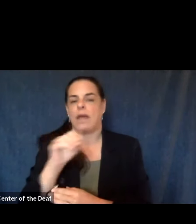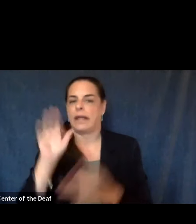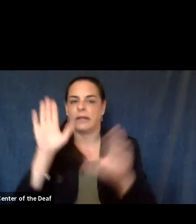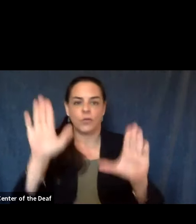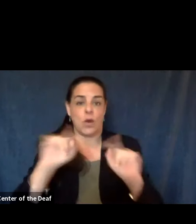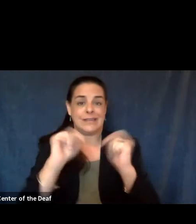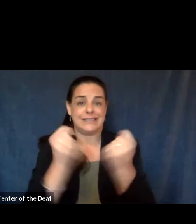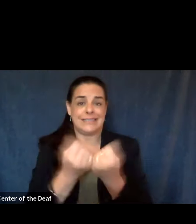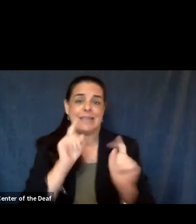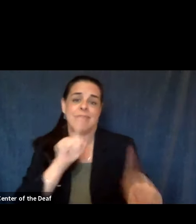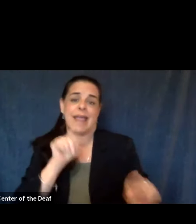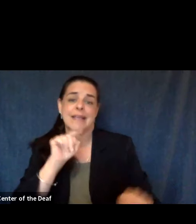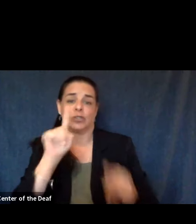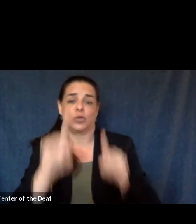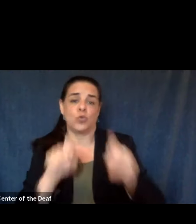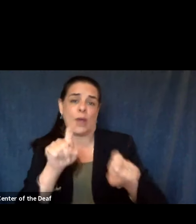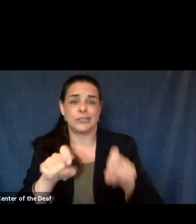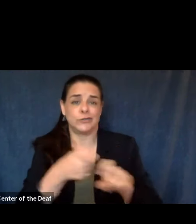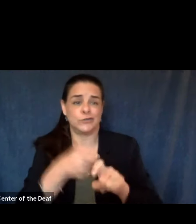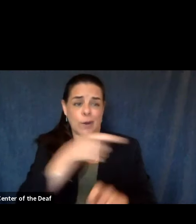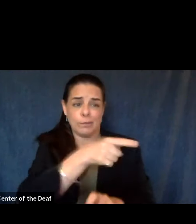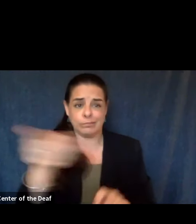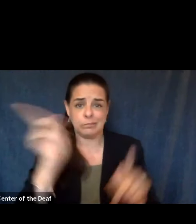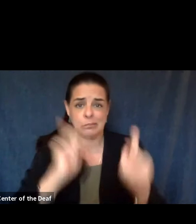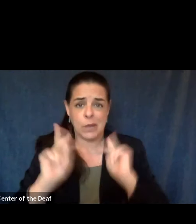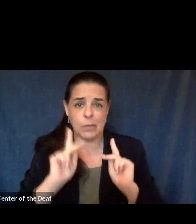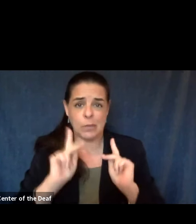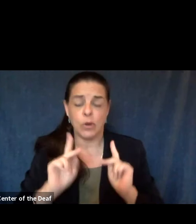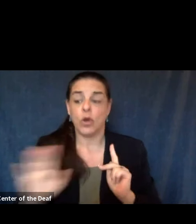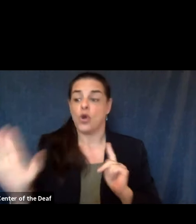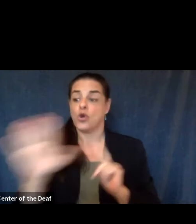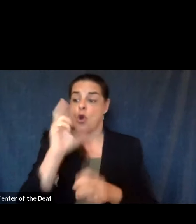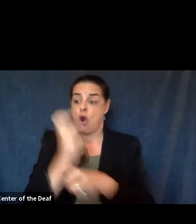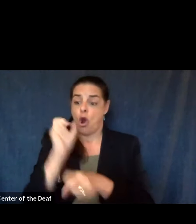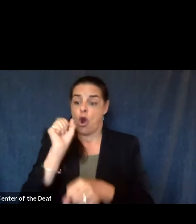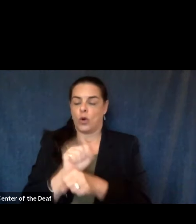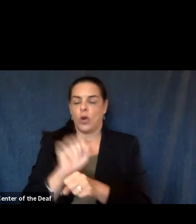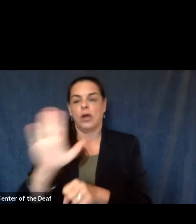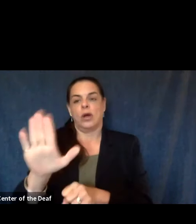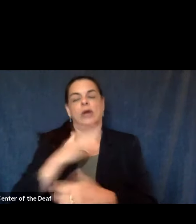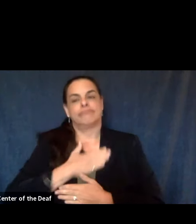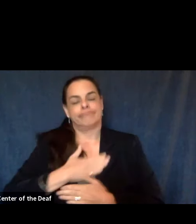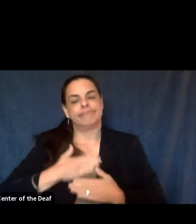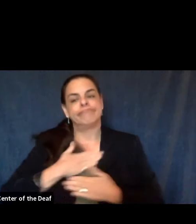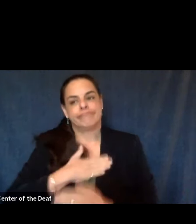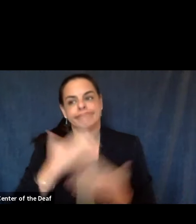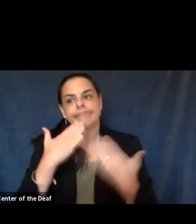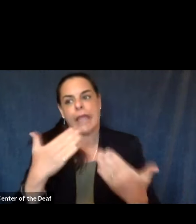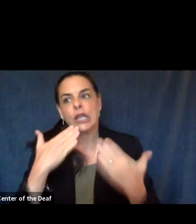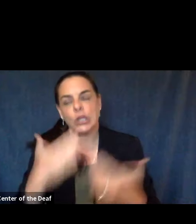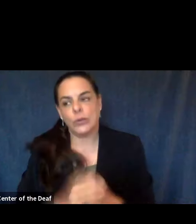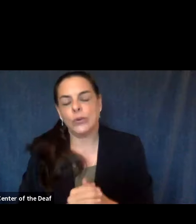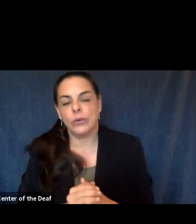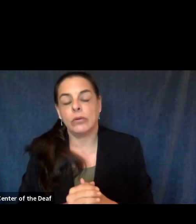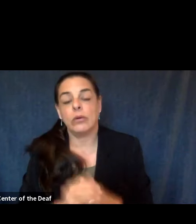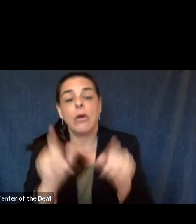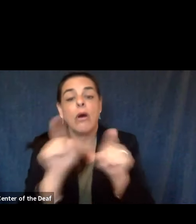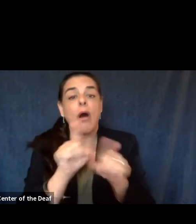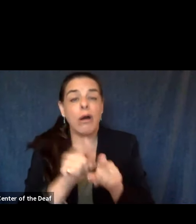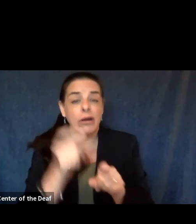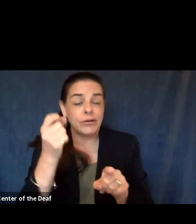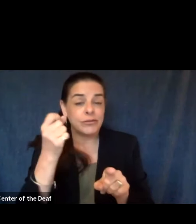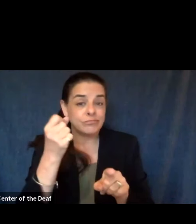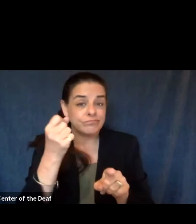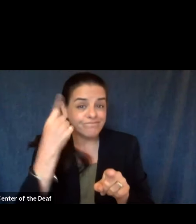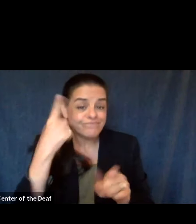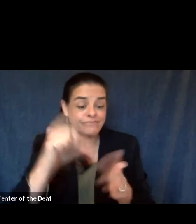for the public. Your hard work is very much appreciated. We also want to stress, just because phase 2